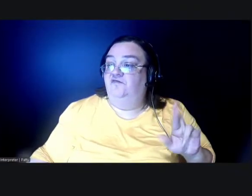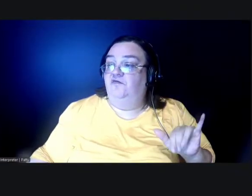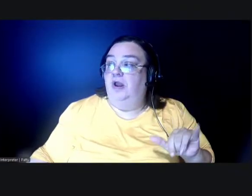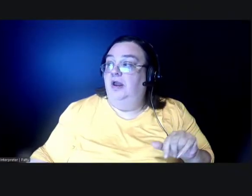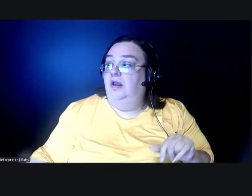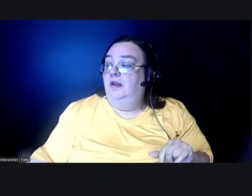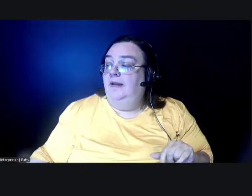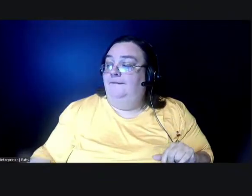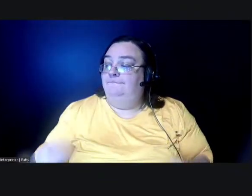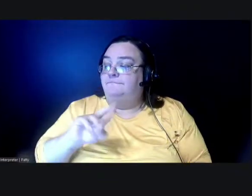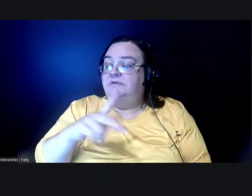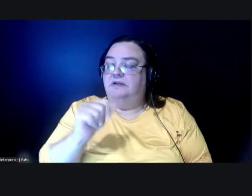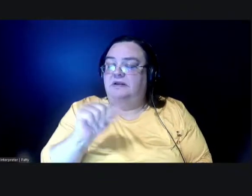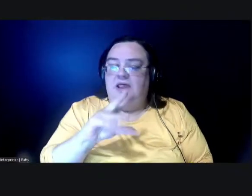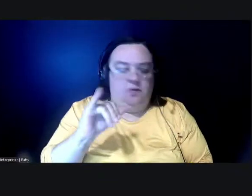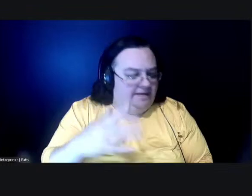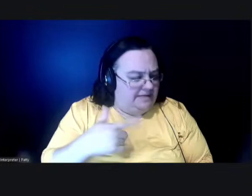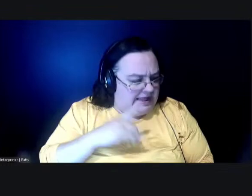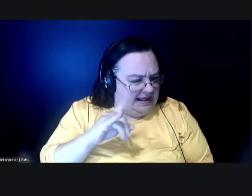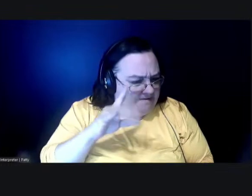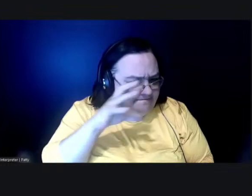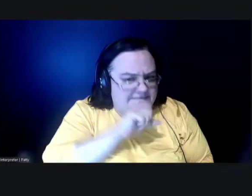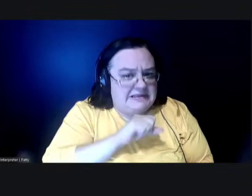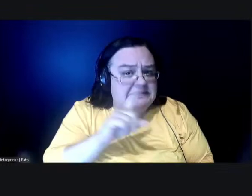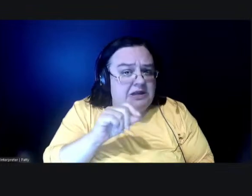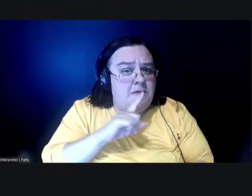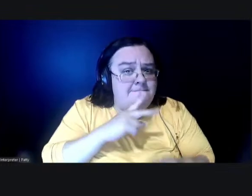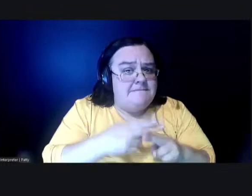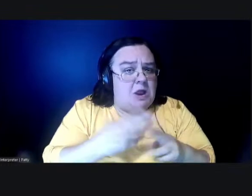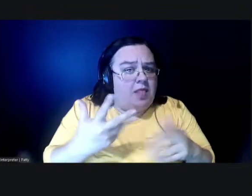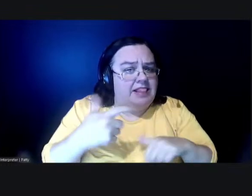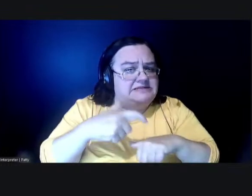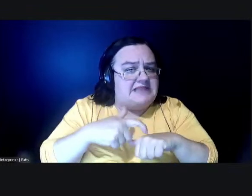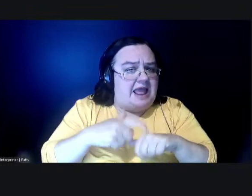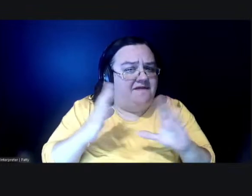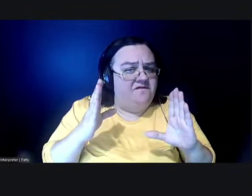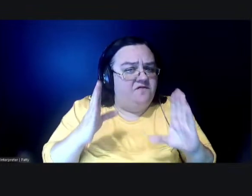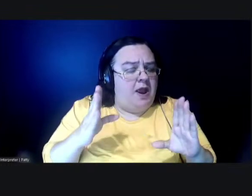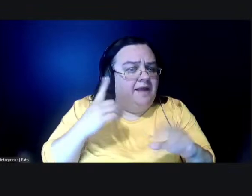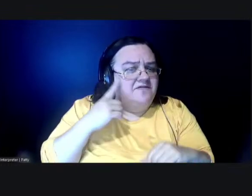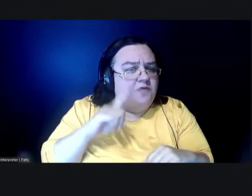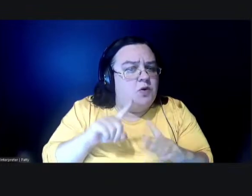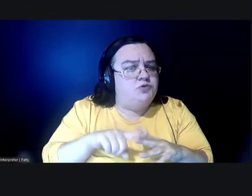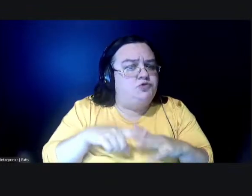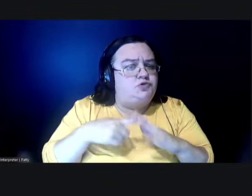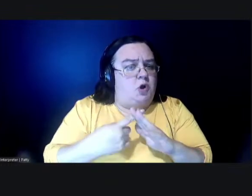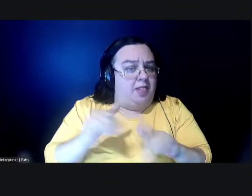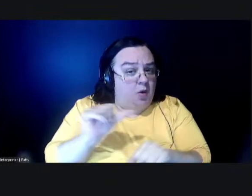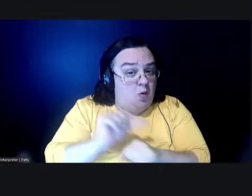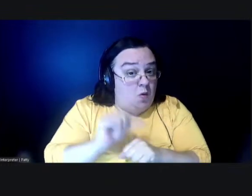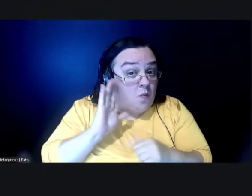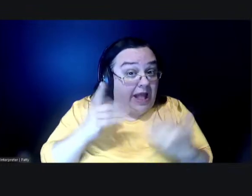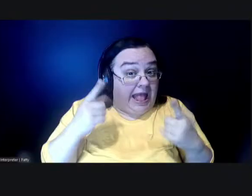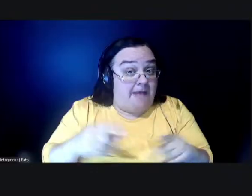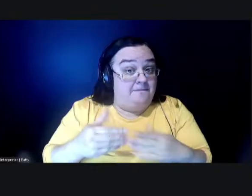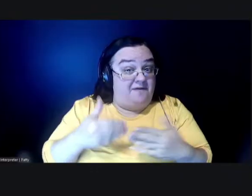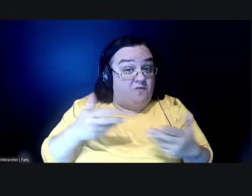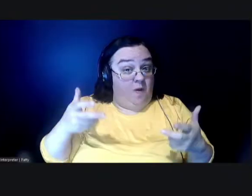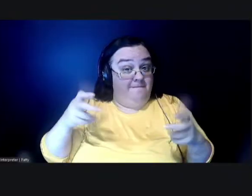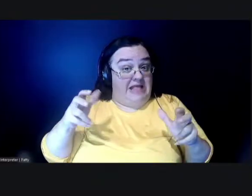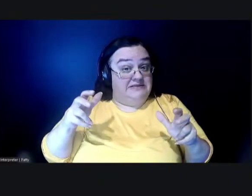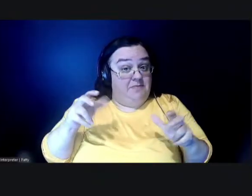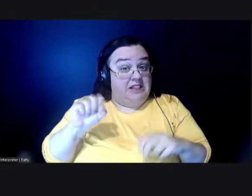Mr. Galloway, I might have missed it. Did you mention when the time frame was for starting this work? Will it happen before basketball season?